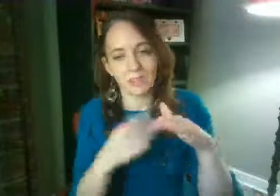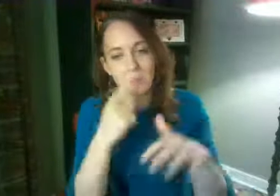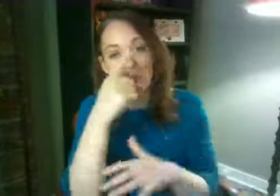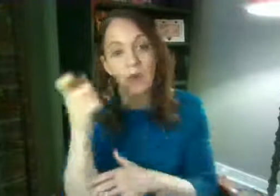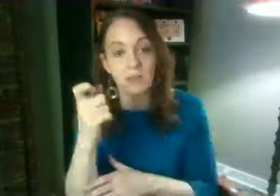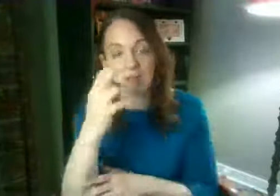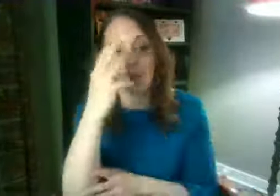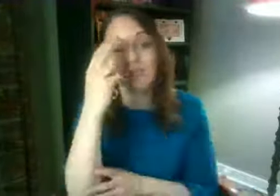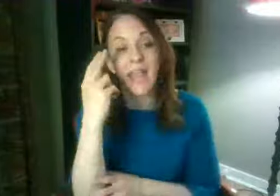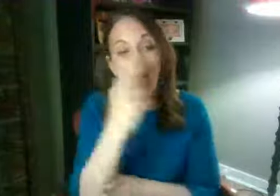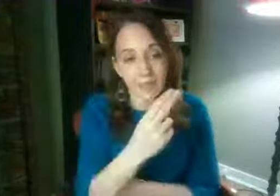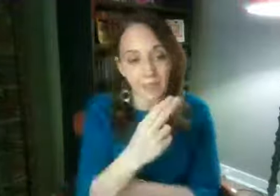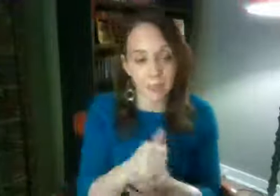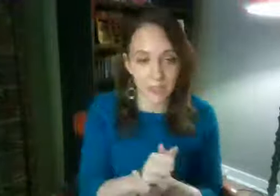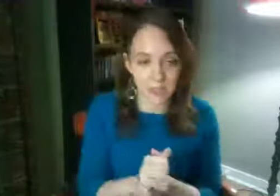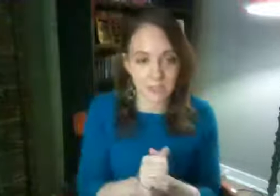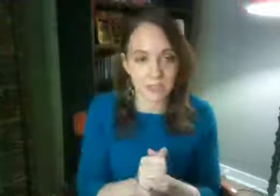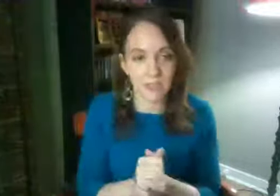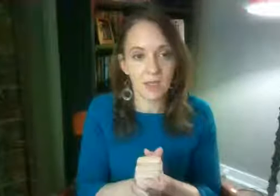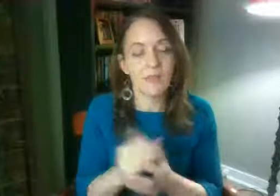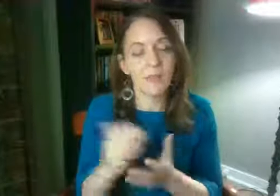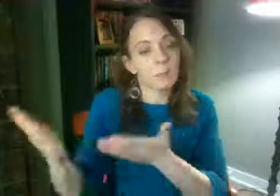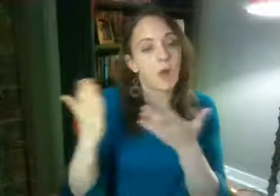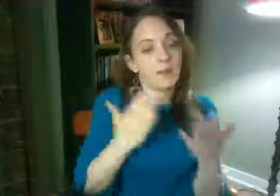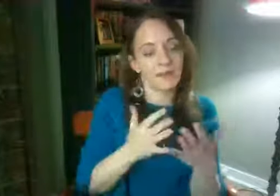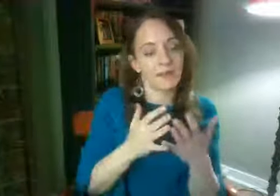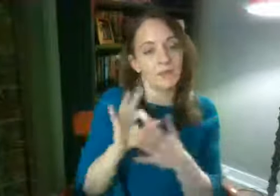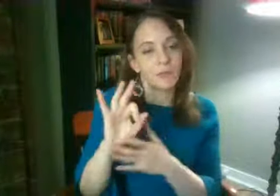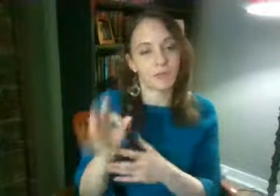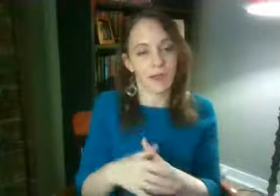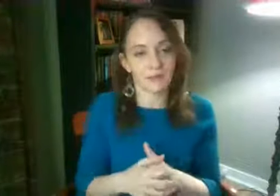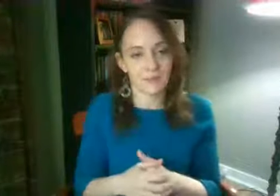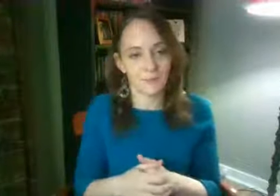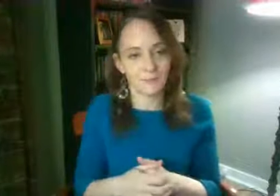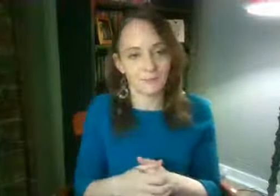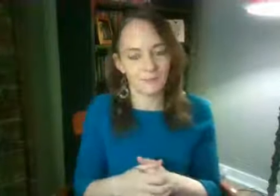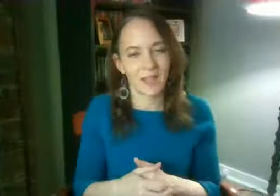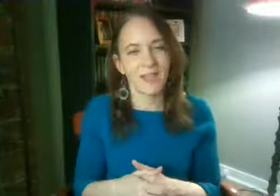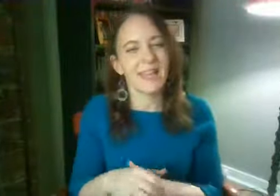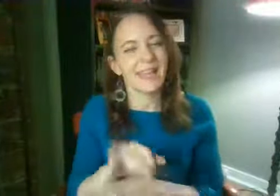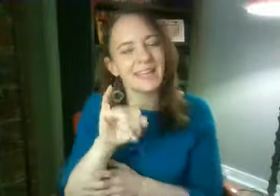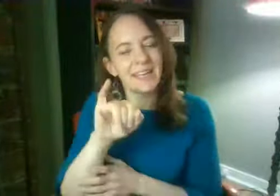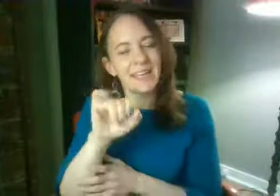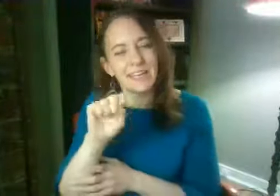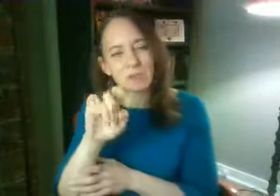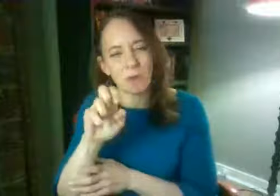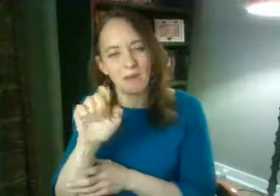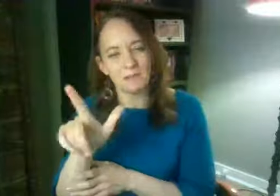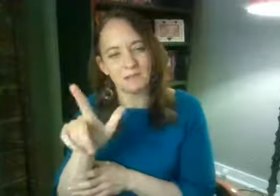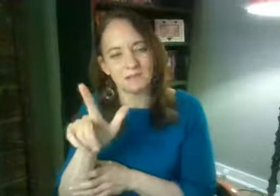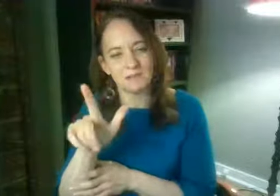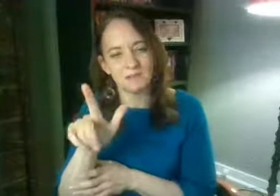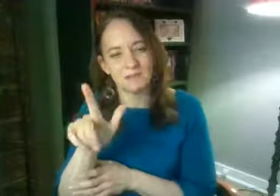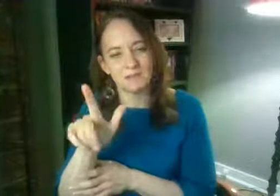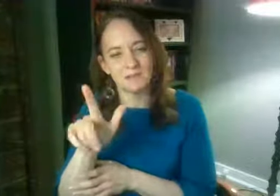based because it was Catholic priests that brought it here from France. In Israel,